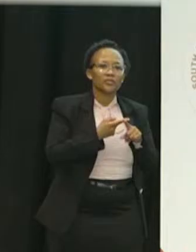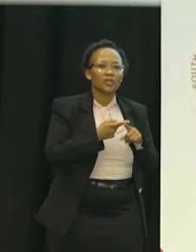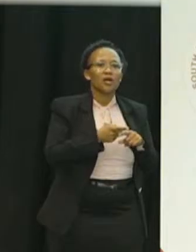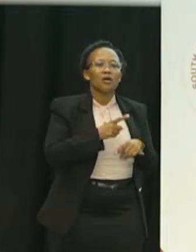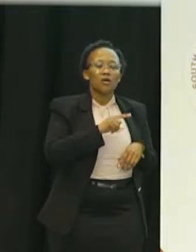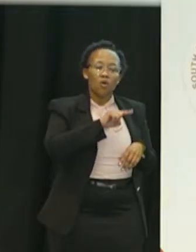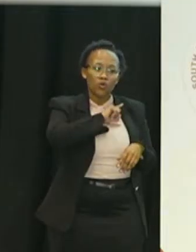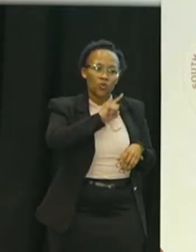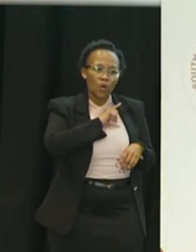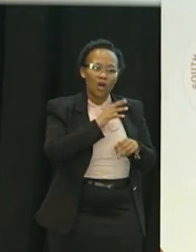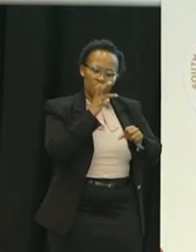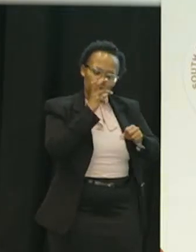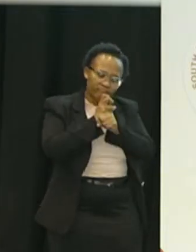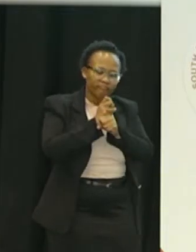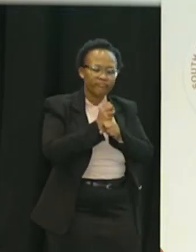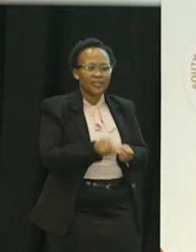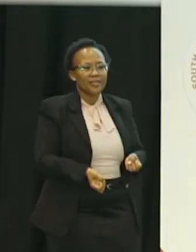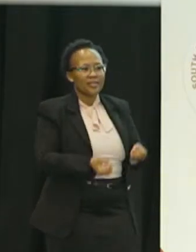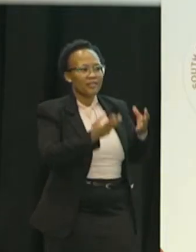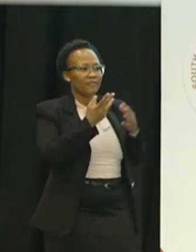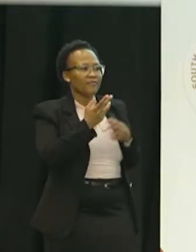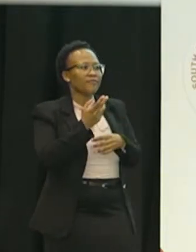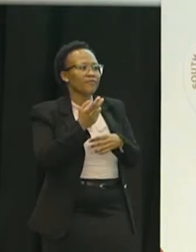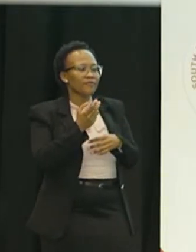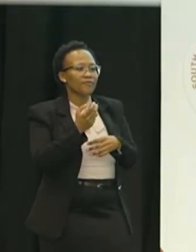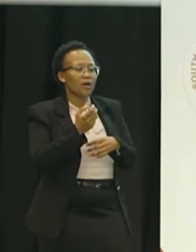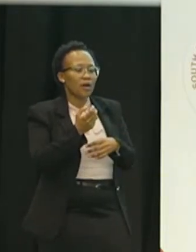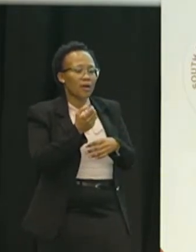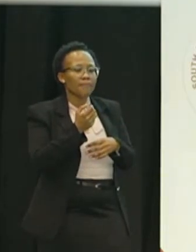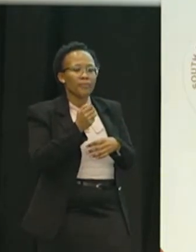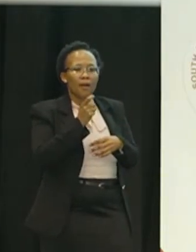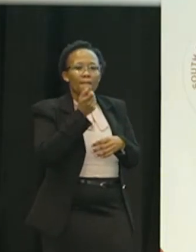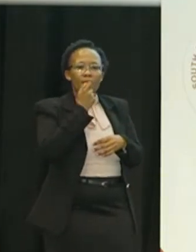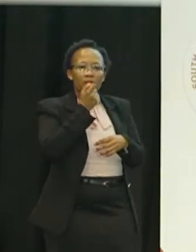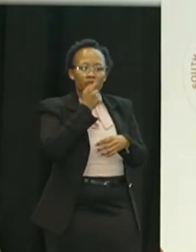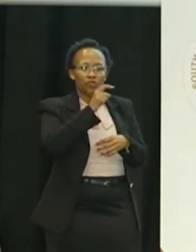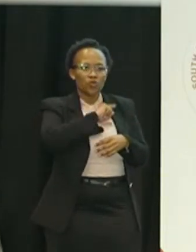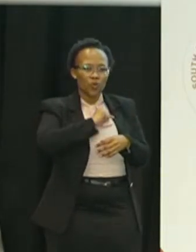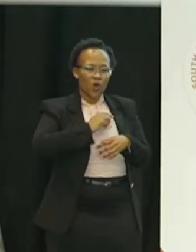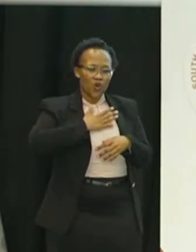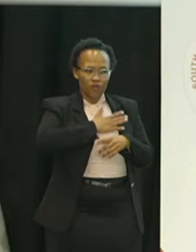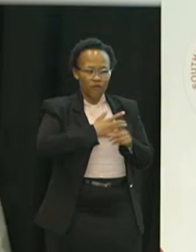medication because you feel they would smoke it.